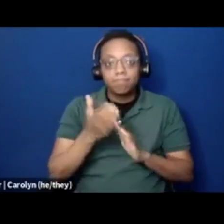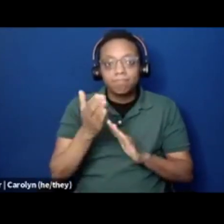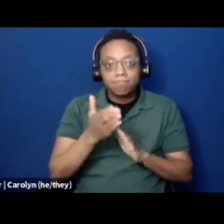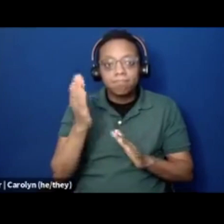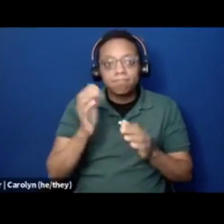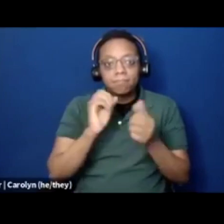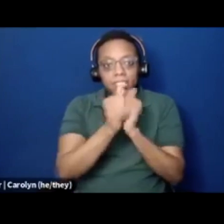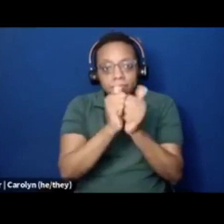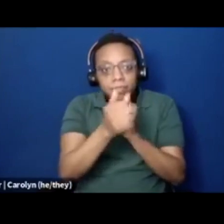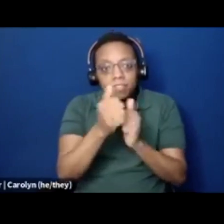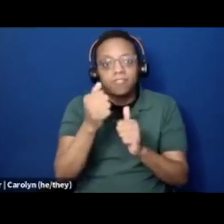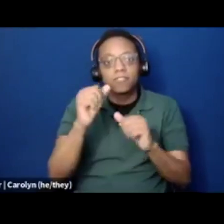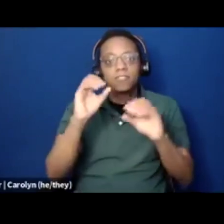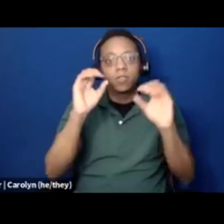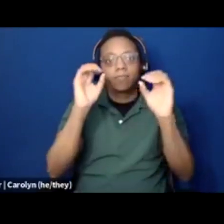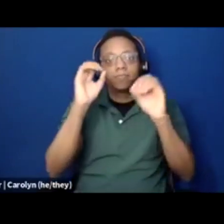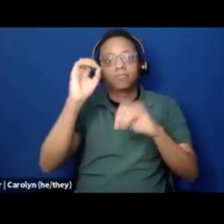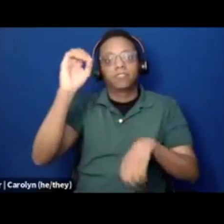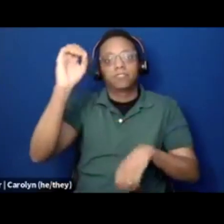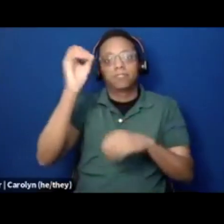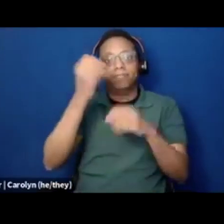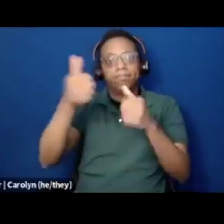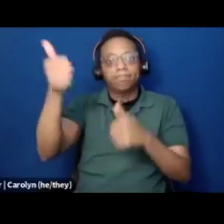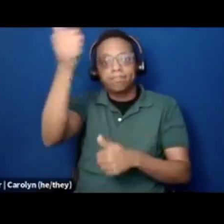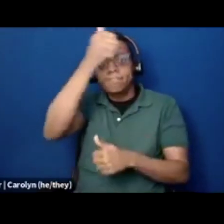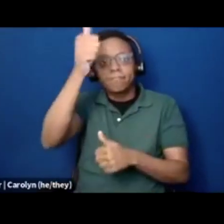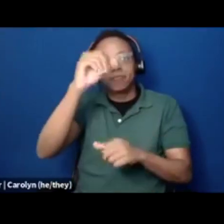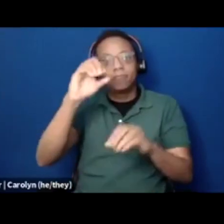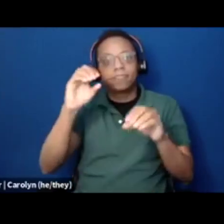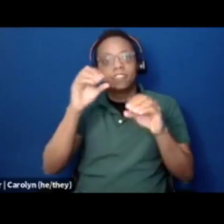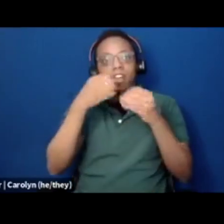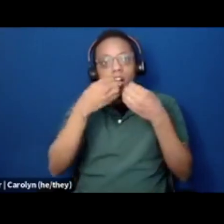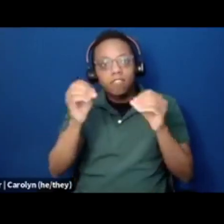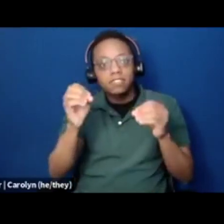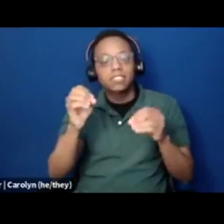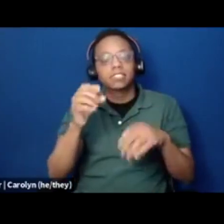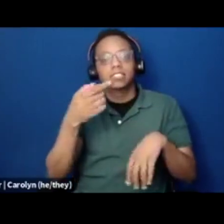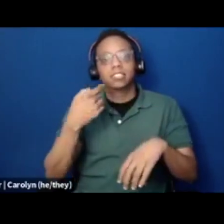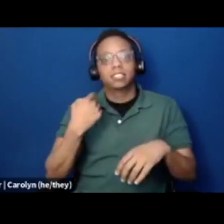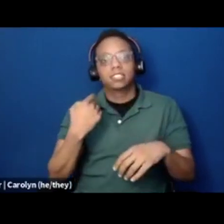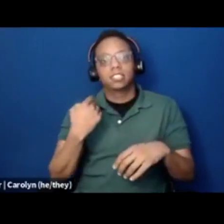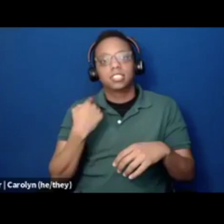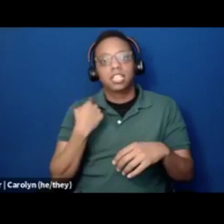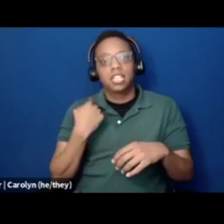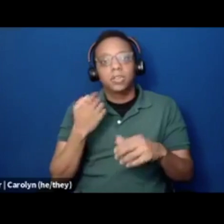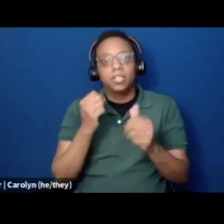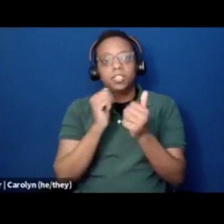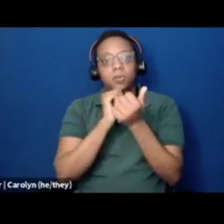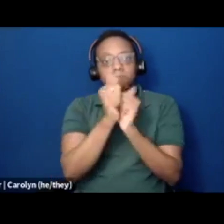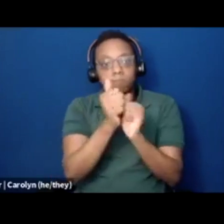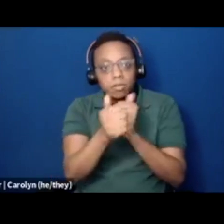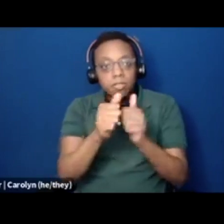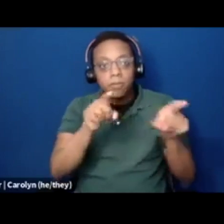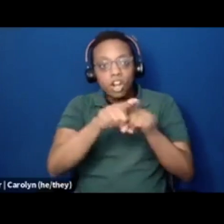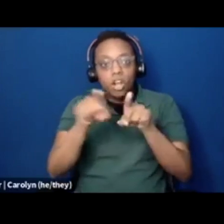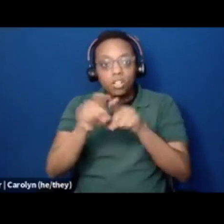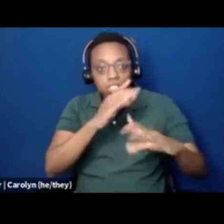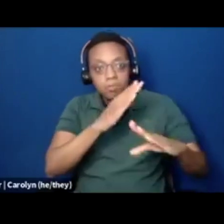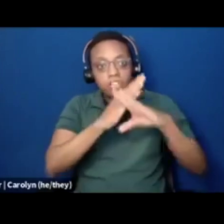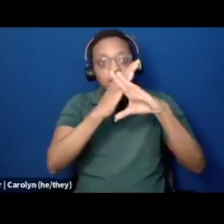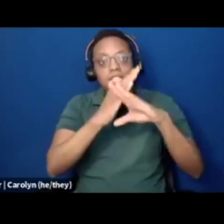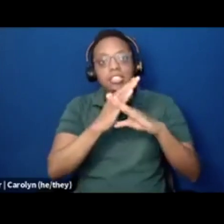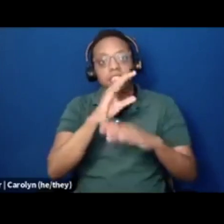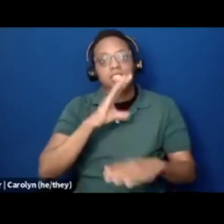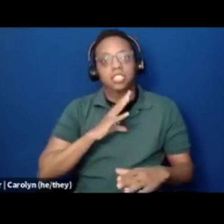Black trans people running for office and making sure while they're doing so, protecting them in those positions.